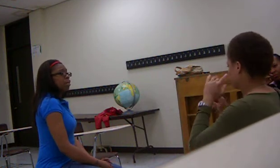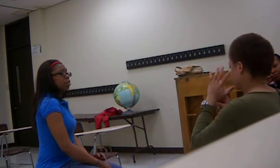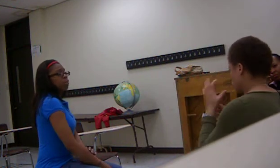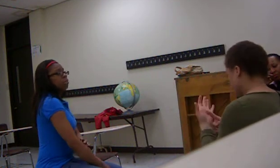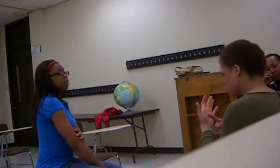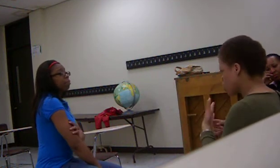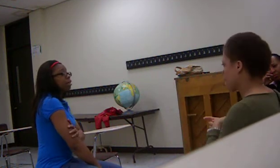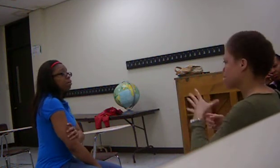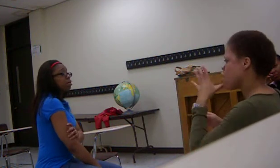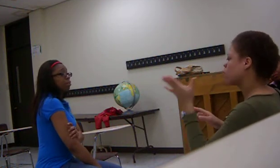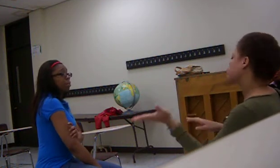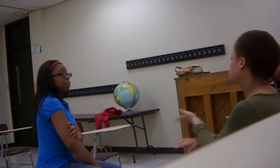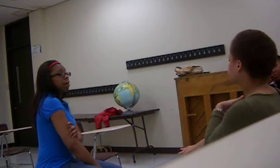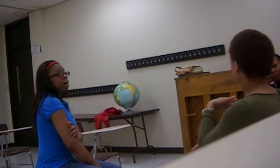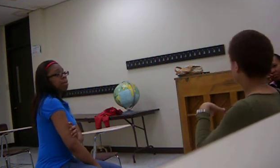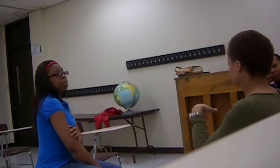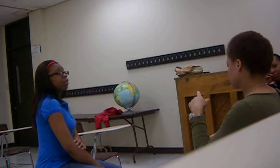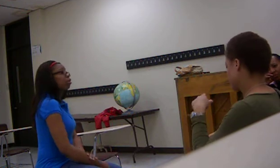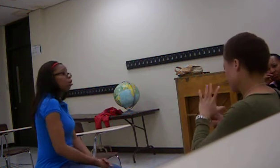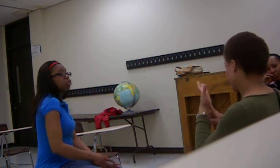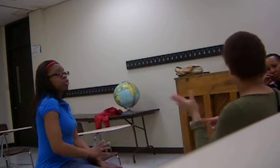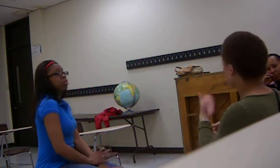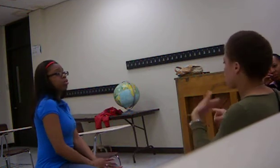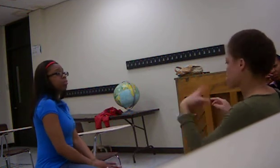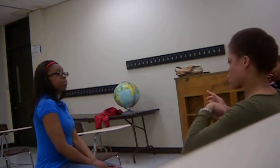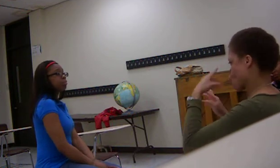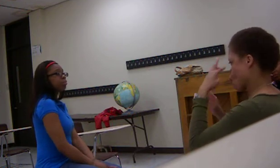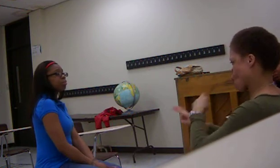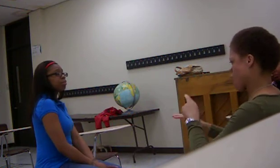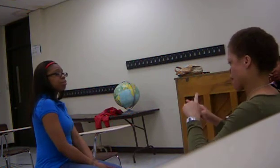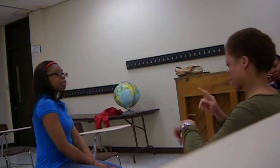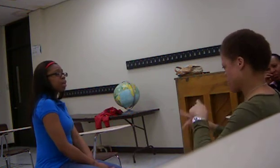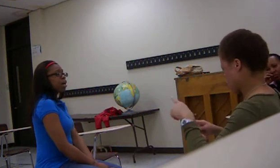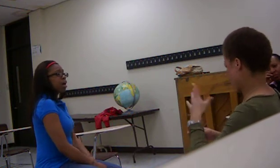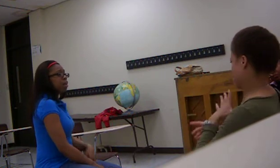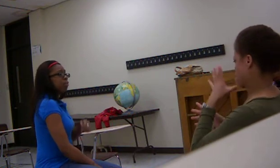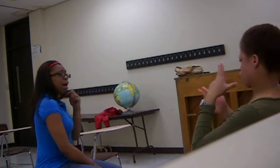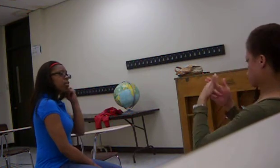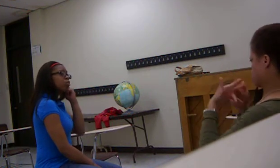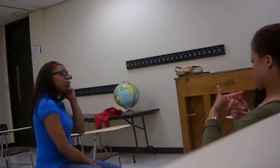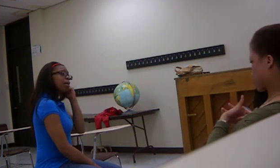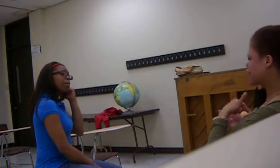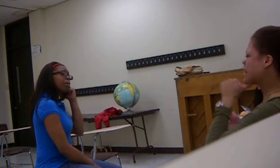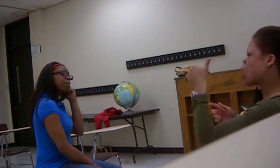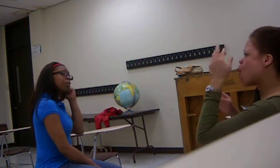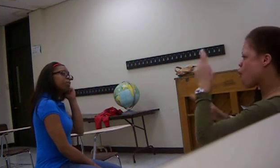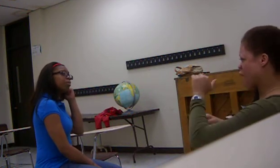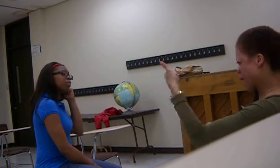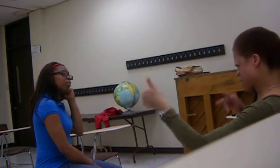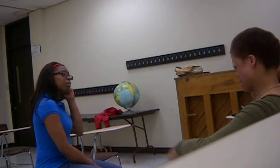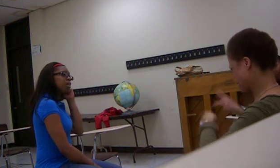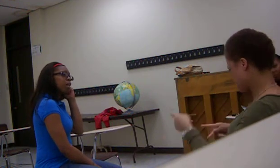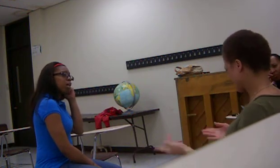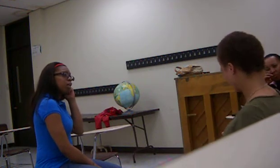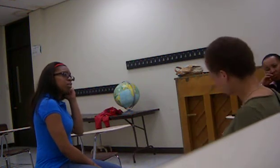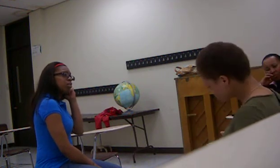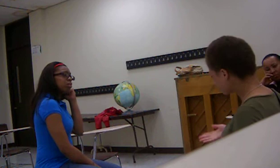So me and Bethany was talking about my mom and their culture and how to respect people.